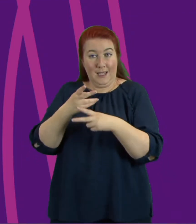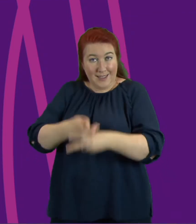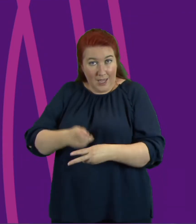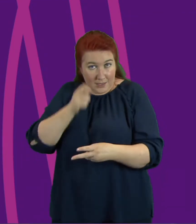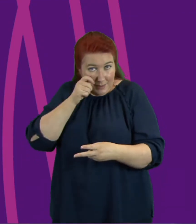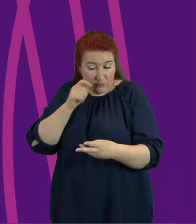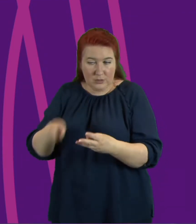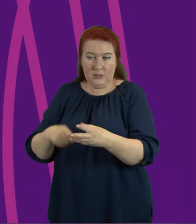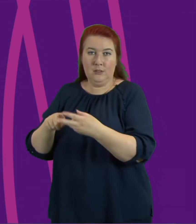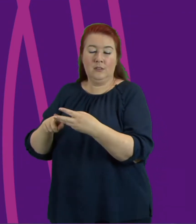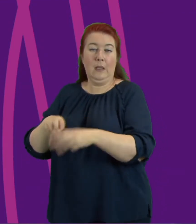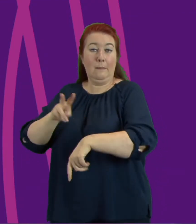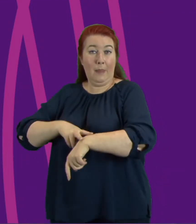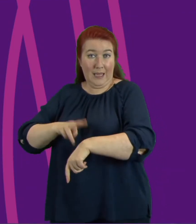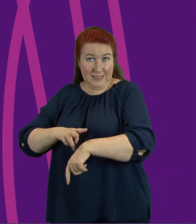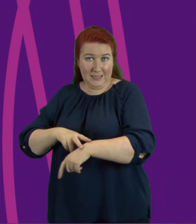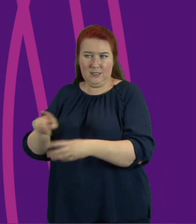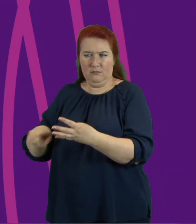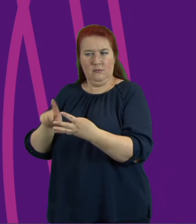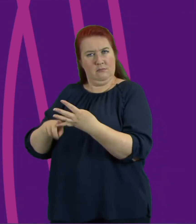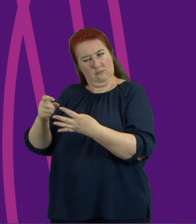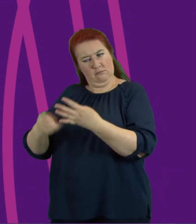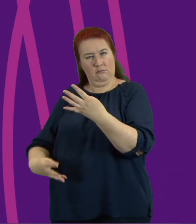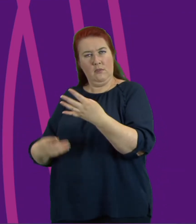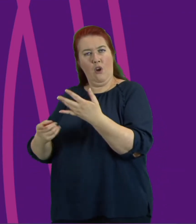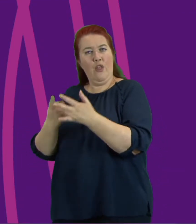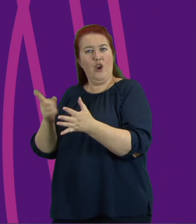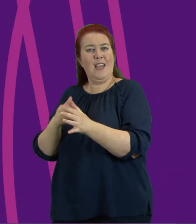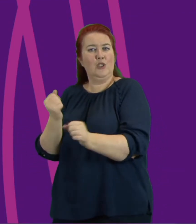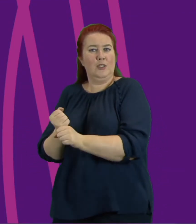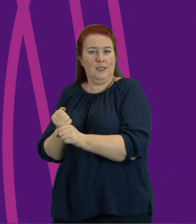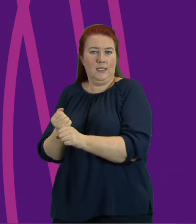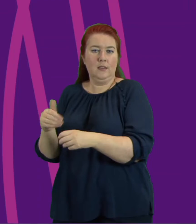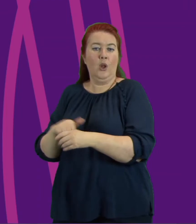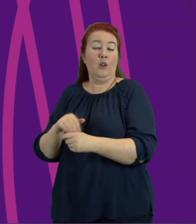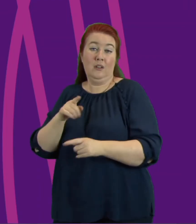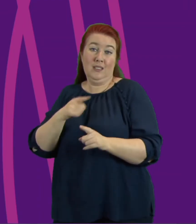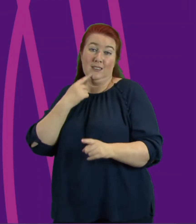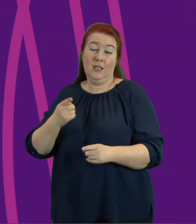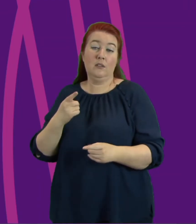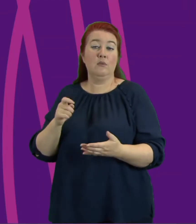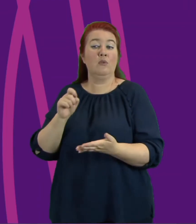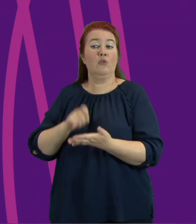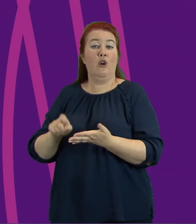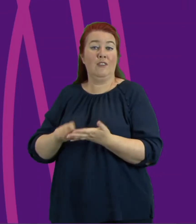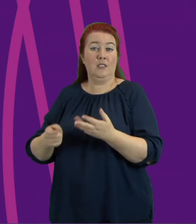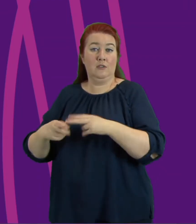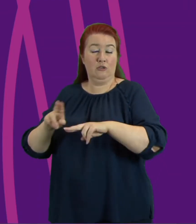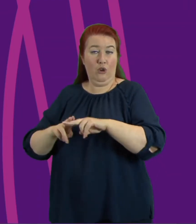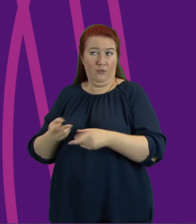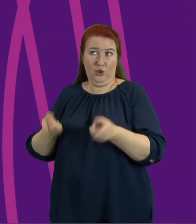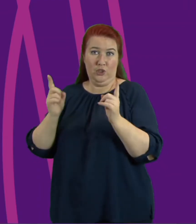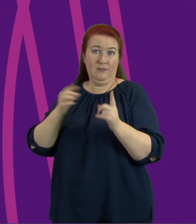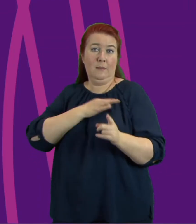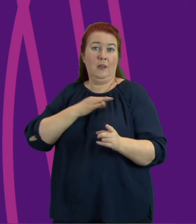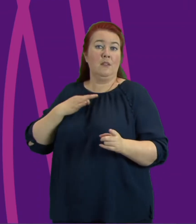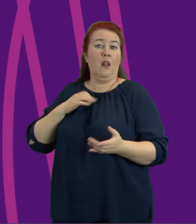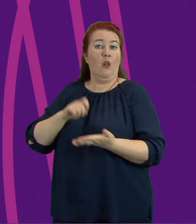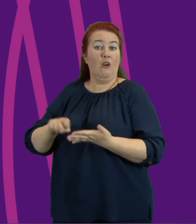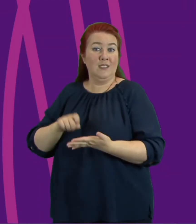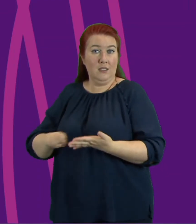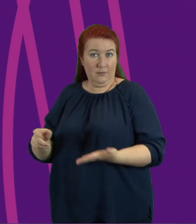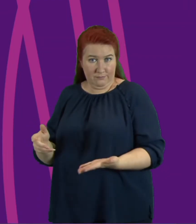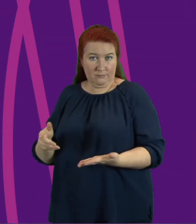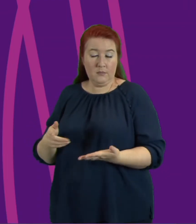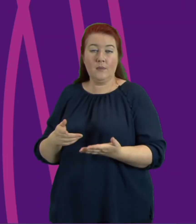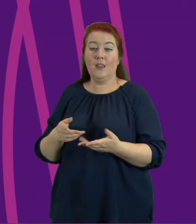police and other agencies, including, as I mentioned, the Office of the Chief Medical Officer, the